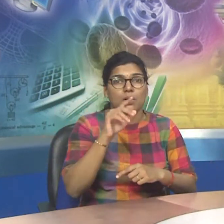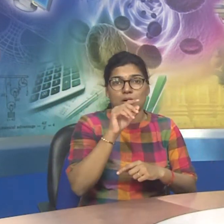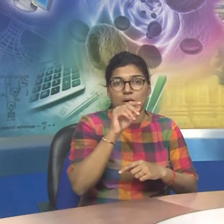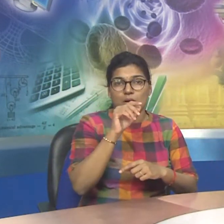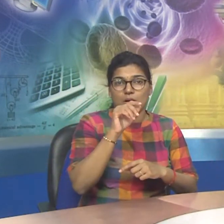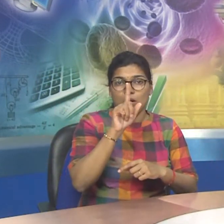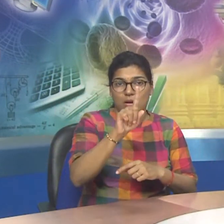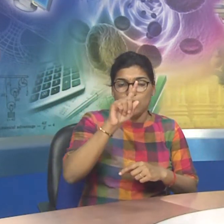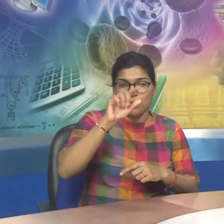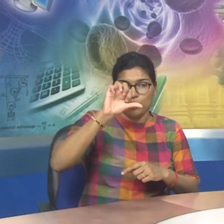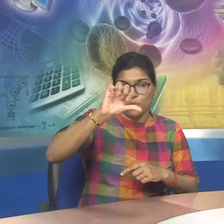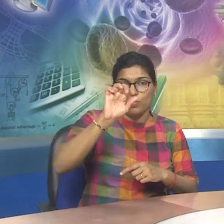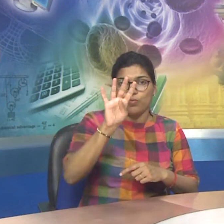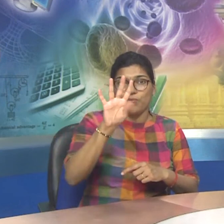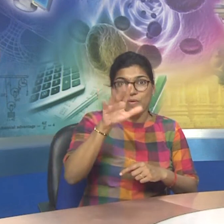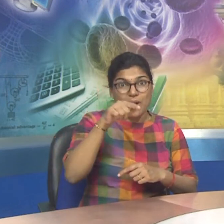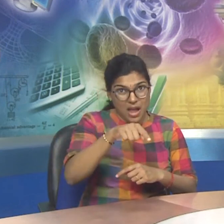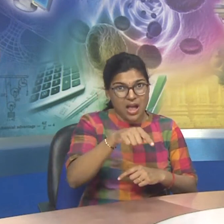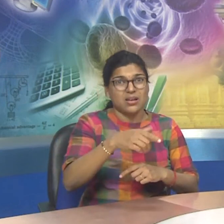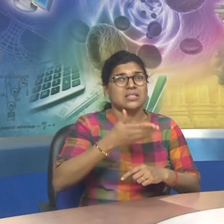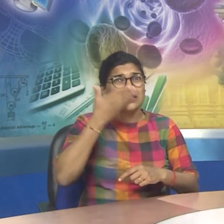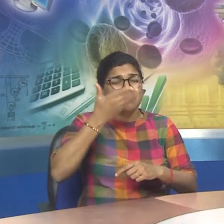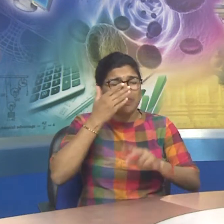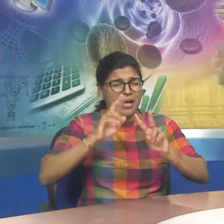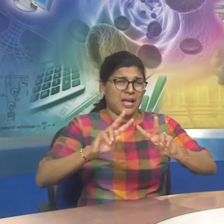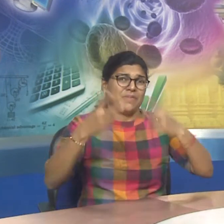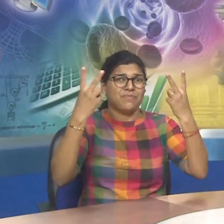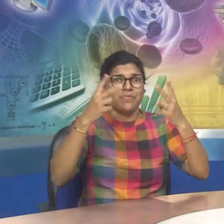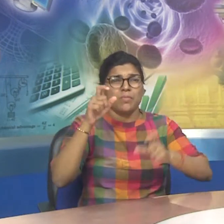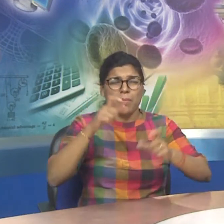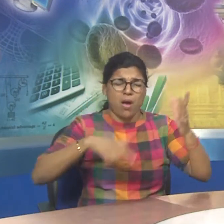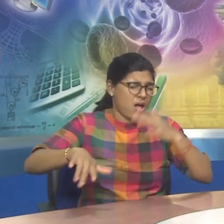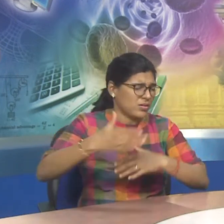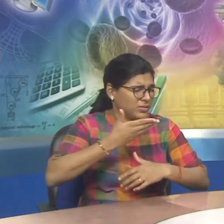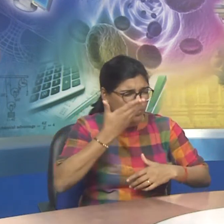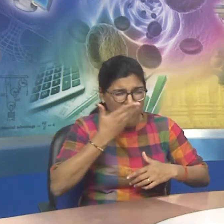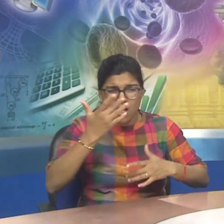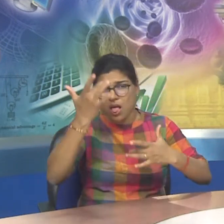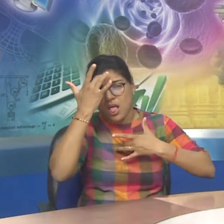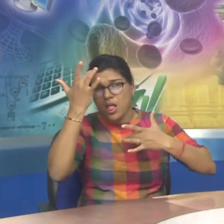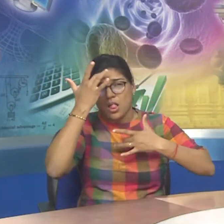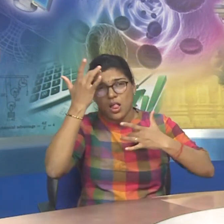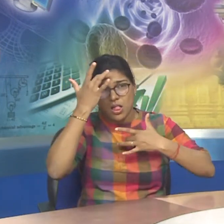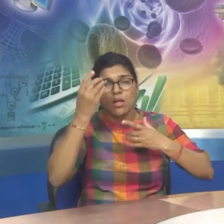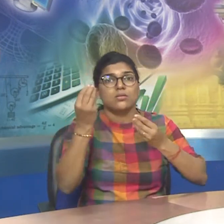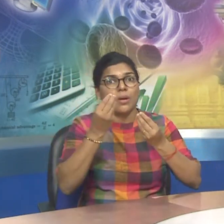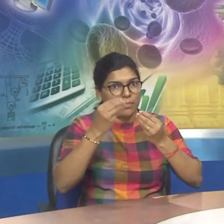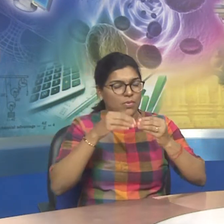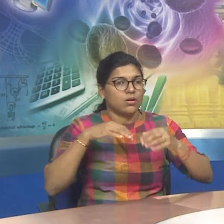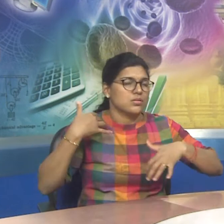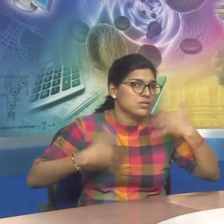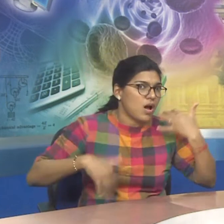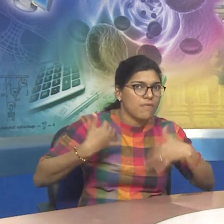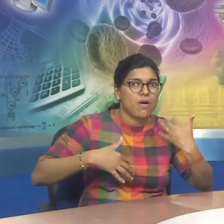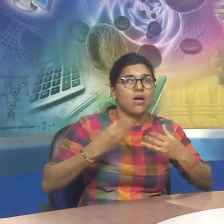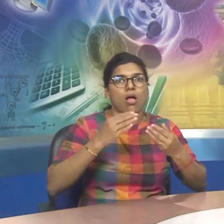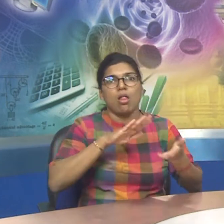At this place, in the Peace Park of Hiroshima, one of the cities which suffered